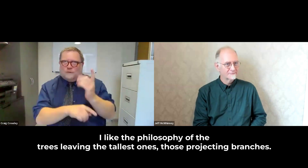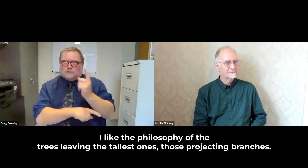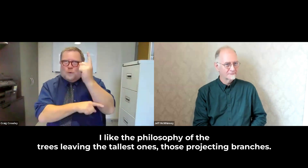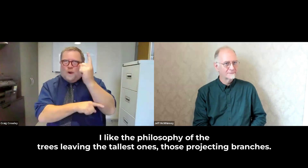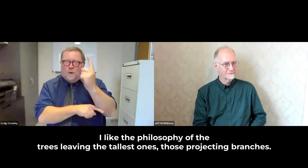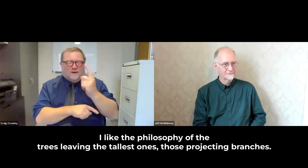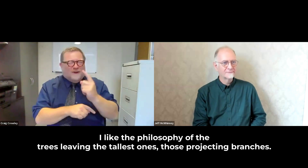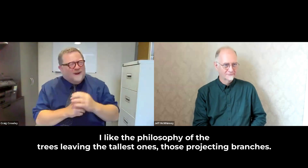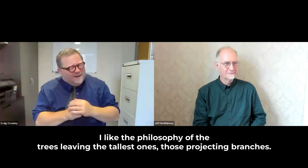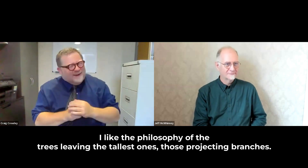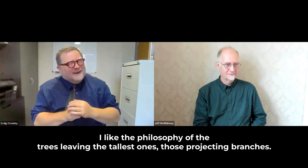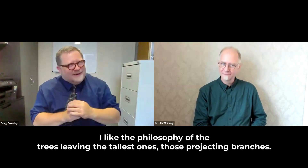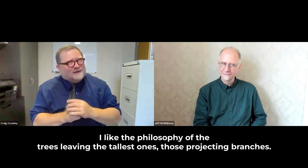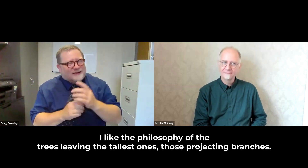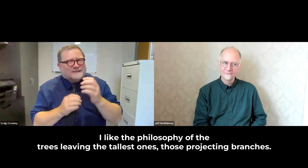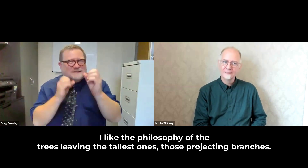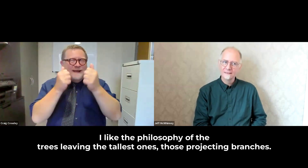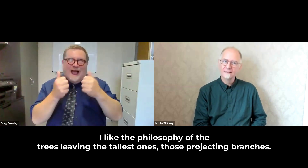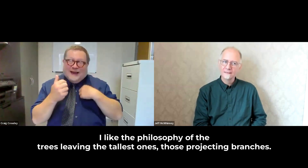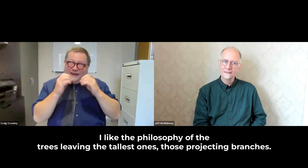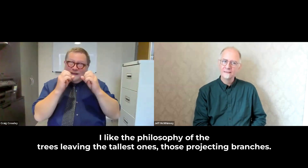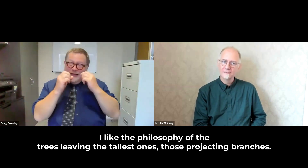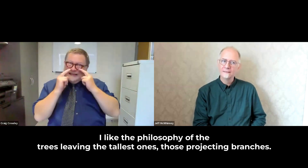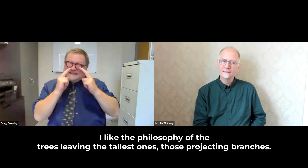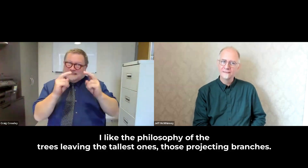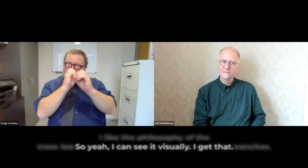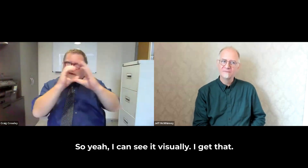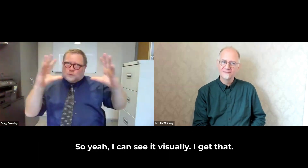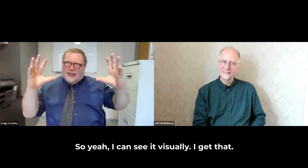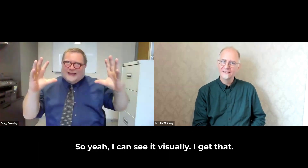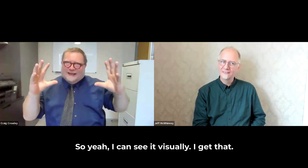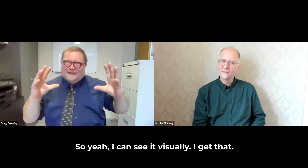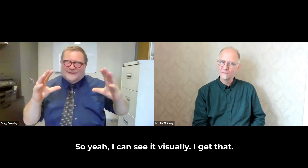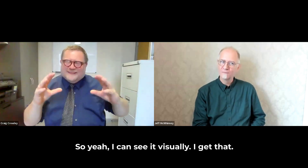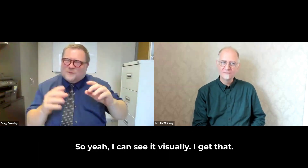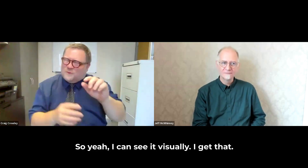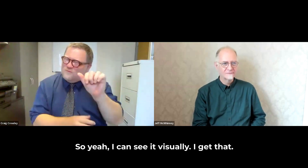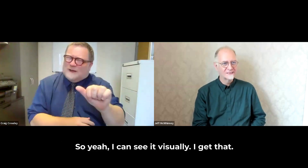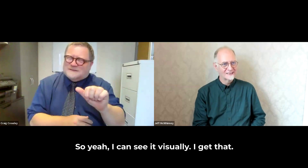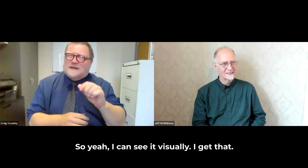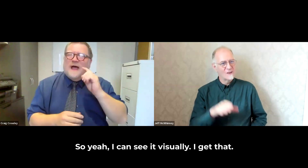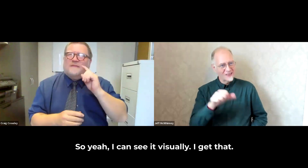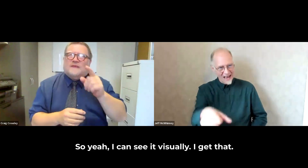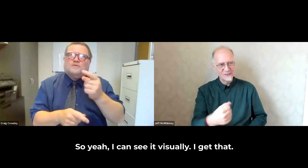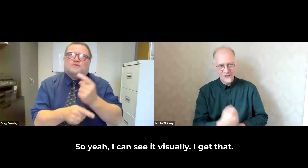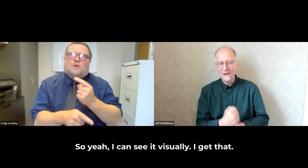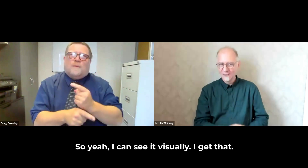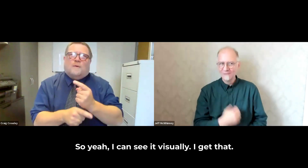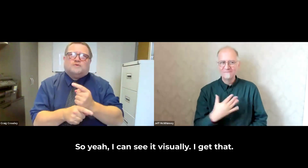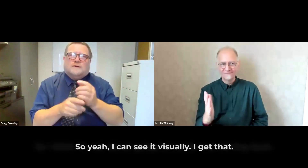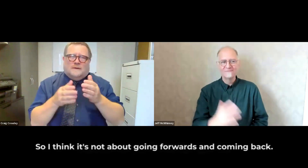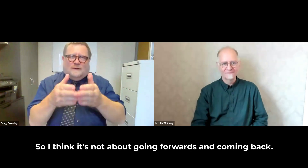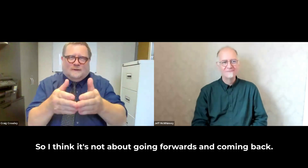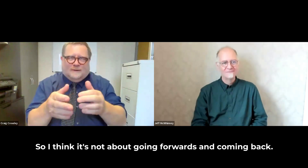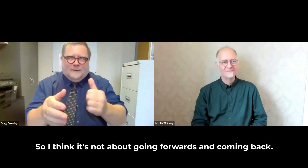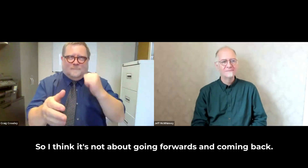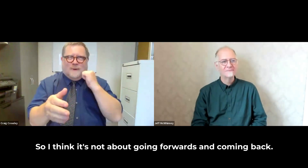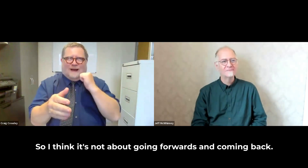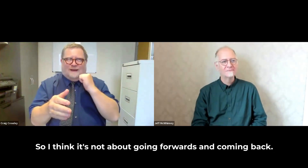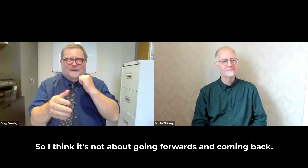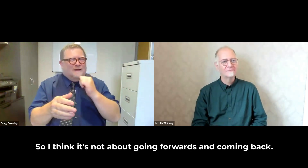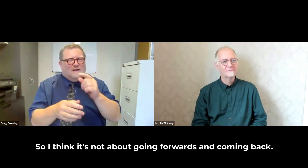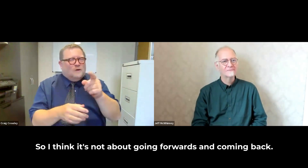trees, leaving the tallest ones, those protecting branches. So yeah, I can see it visually. I get that.